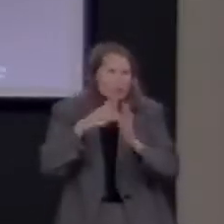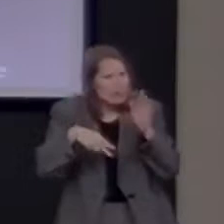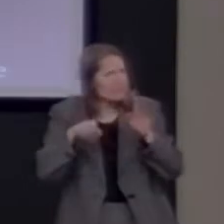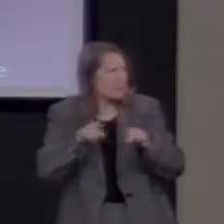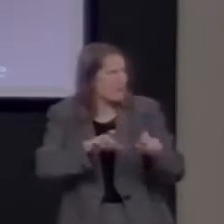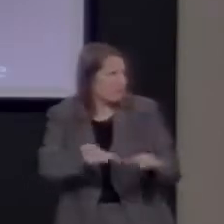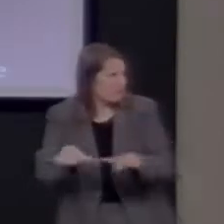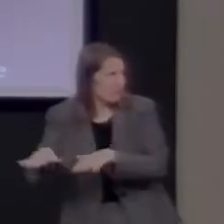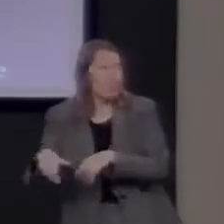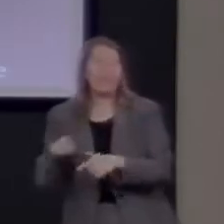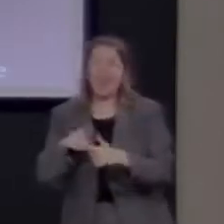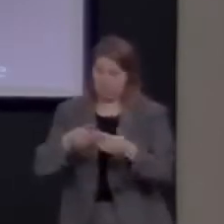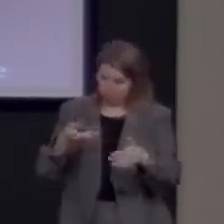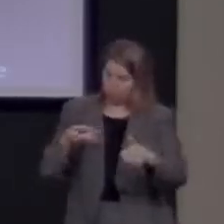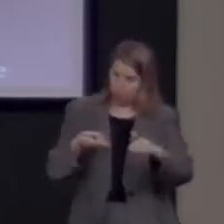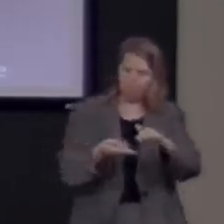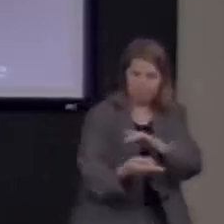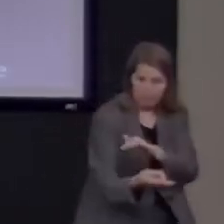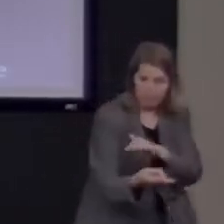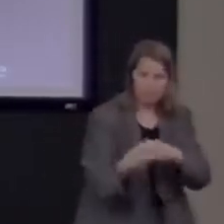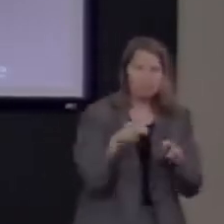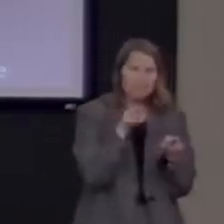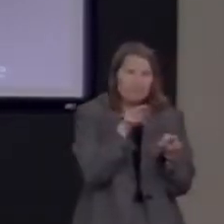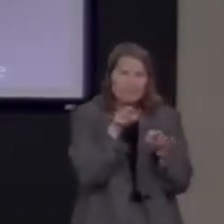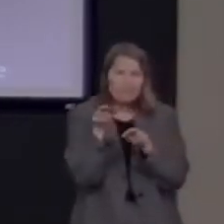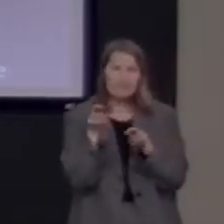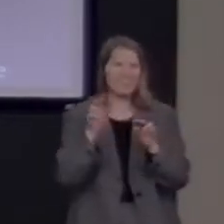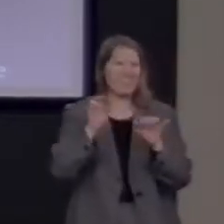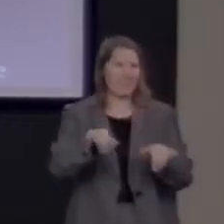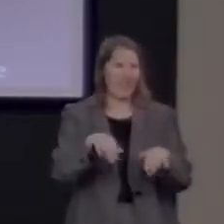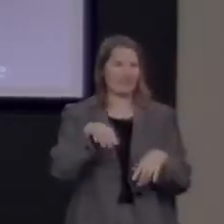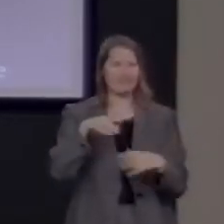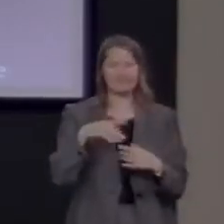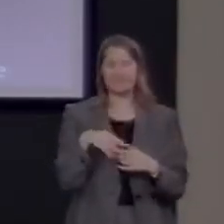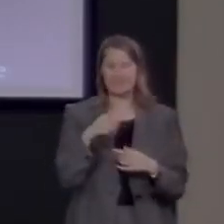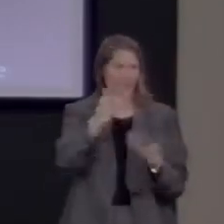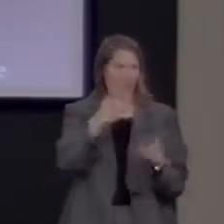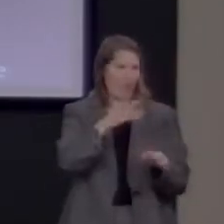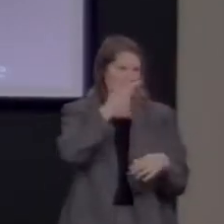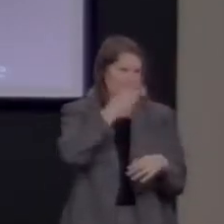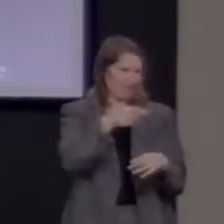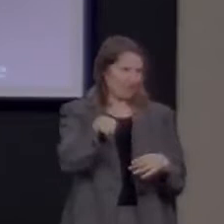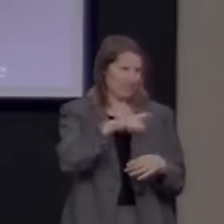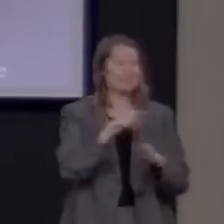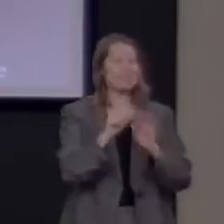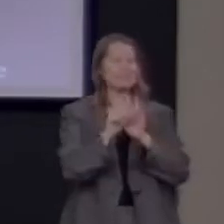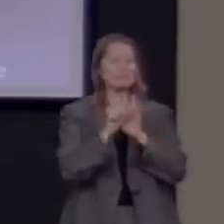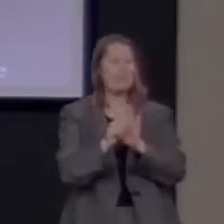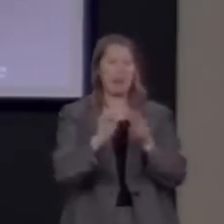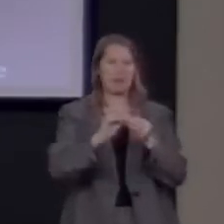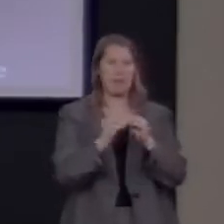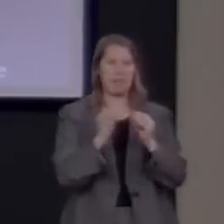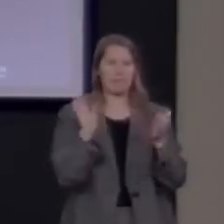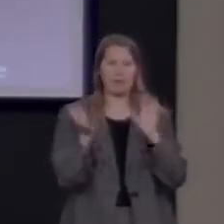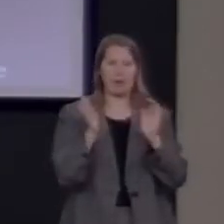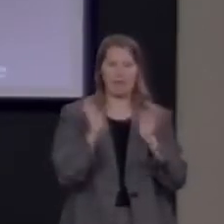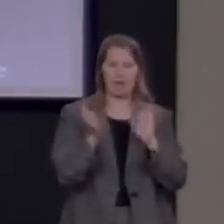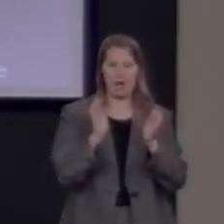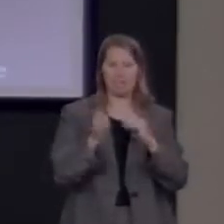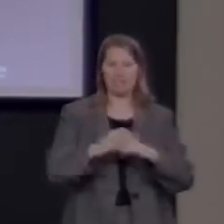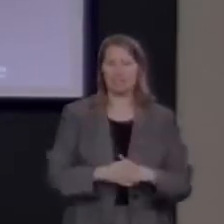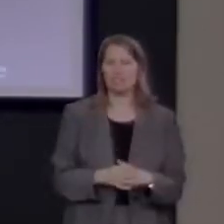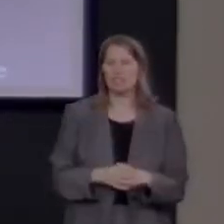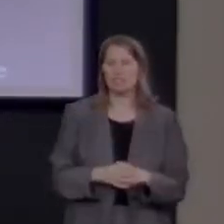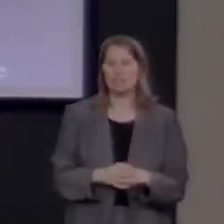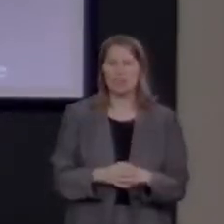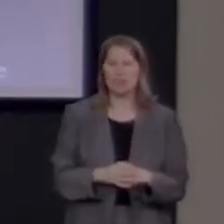abilities, and inside of the scanner they performed the task that you're already familiar with now, the symbolic number comparison task. So judging